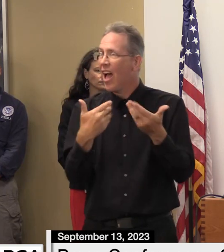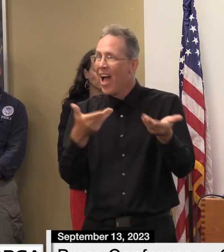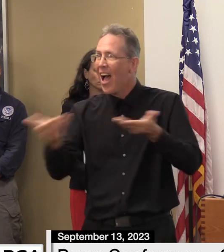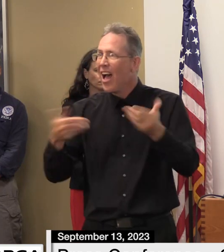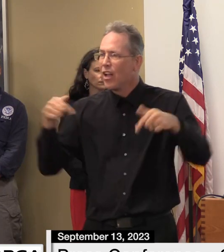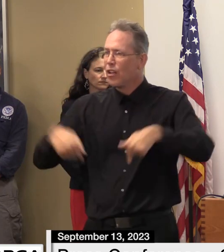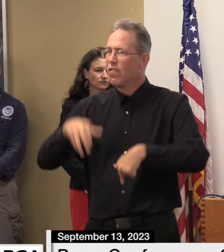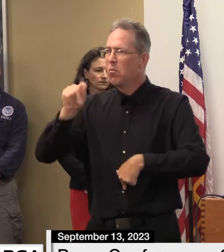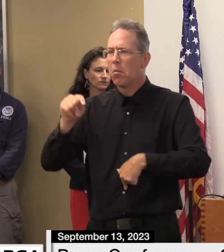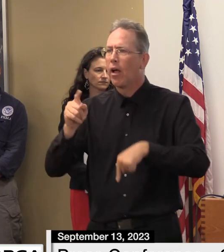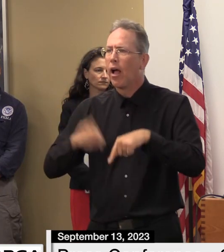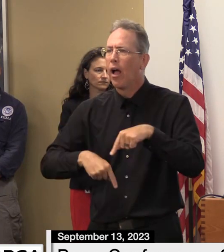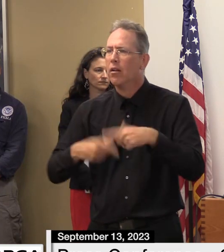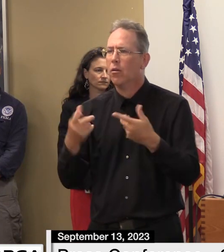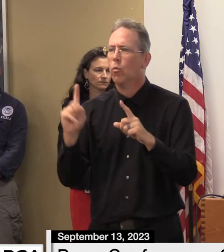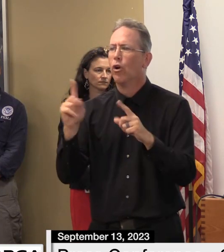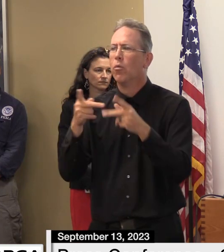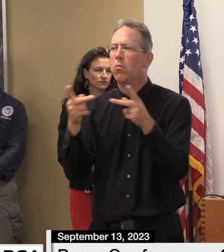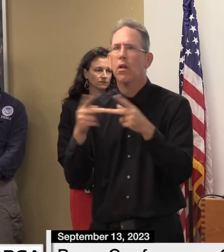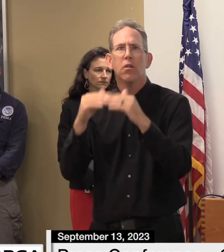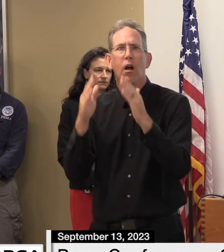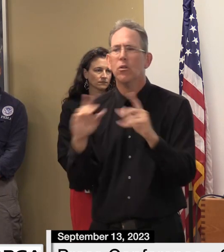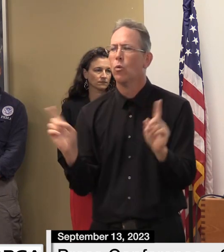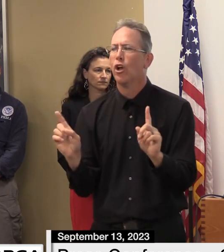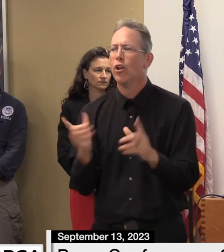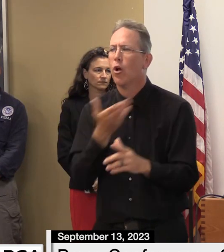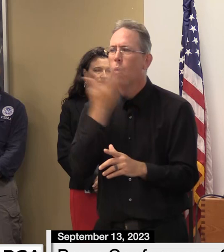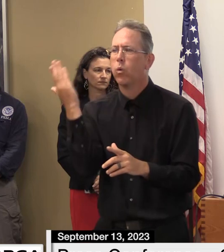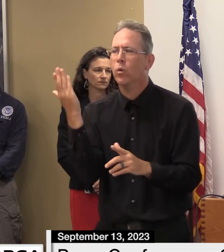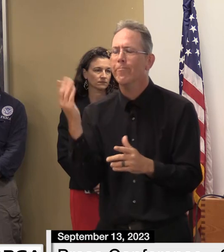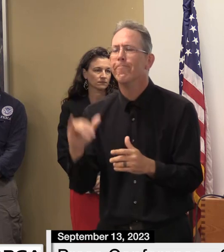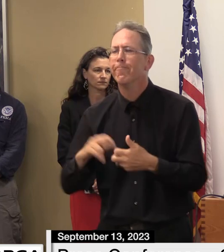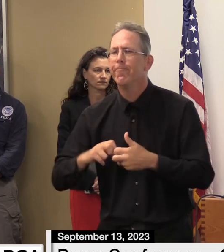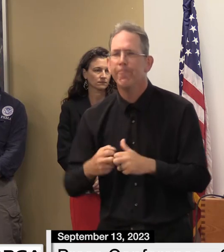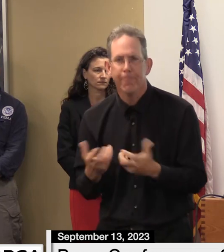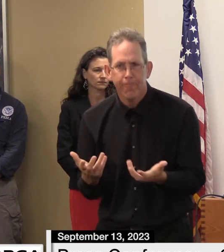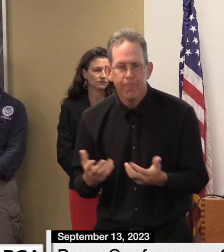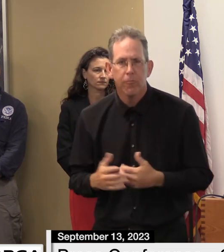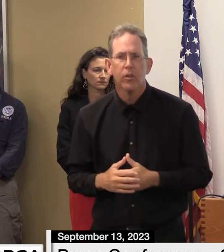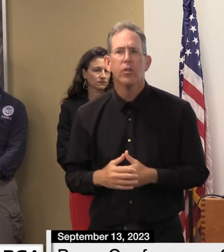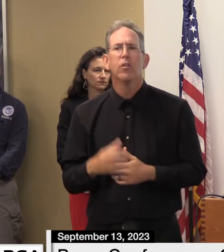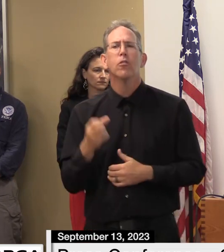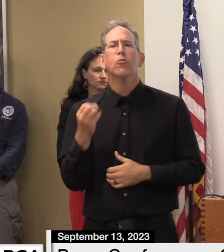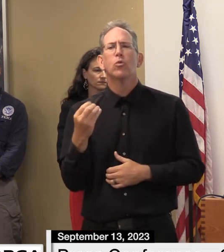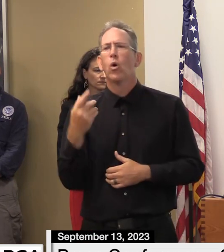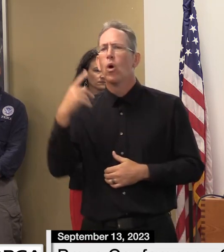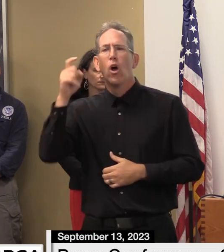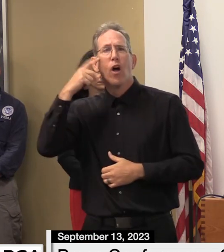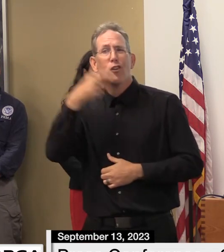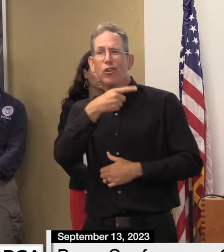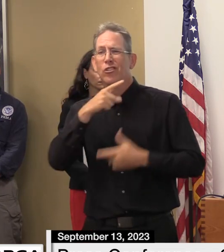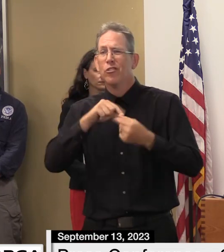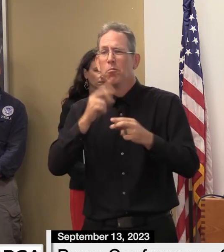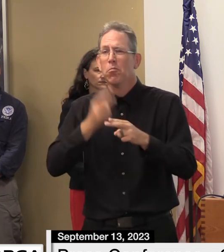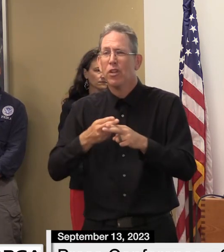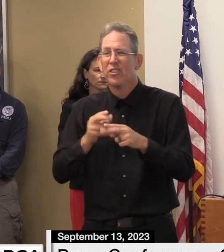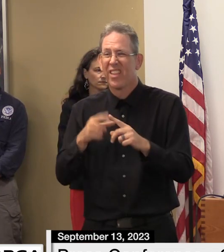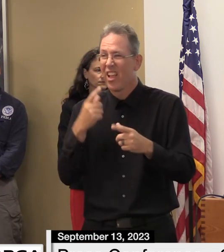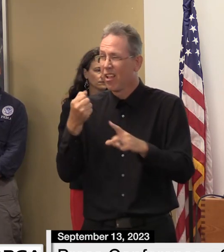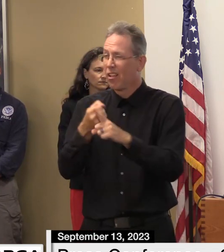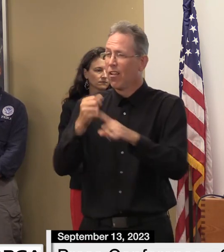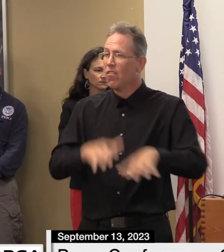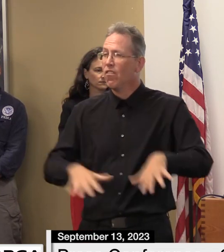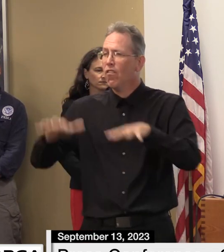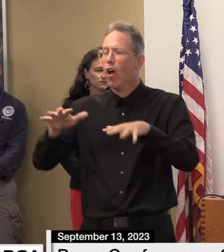communities that they would like to serve. And as the governor pointed out, the July flooding has only exacerbated this problem for hundreds